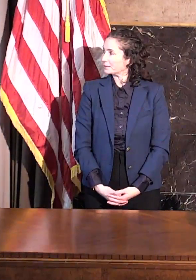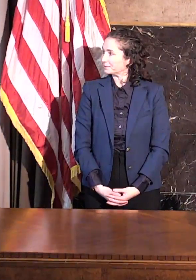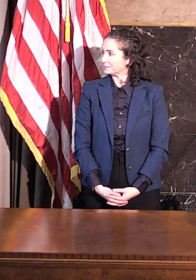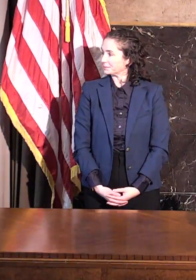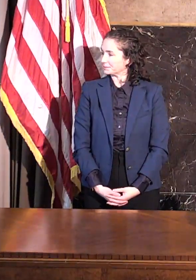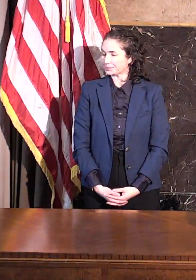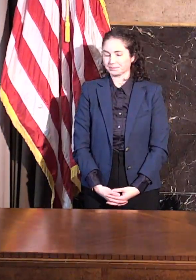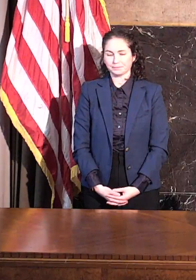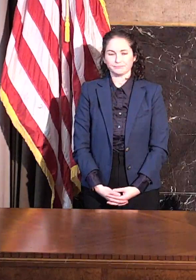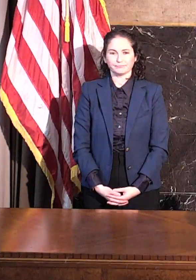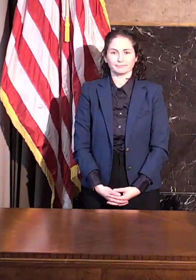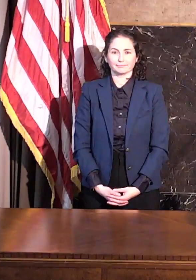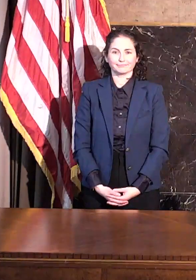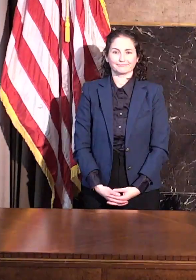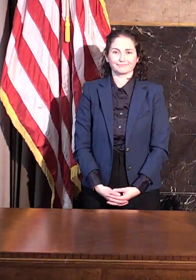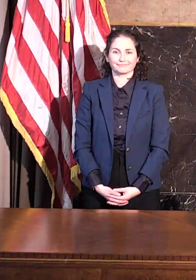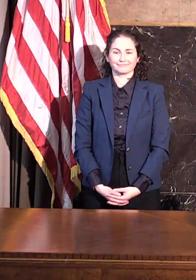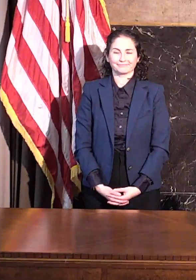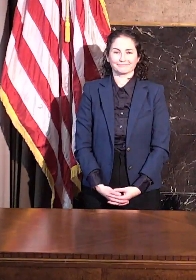he leaves the podium.